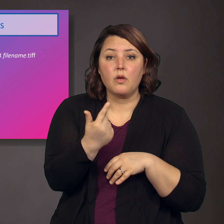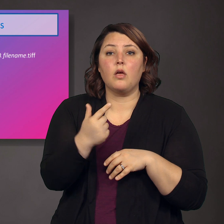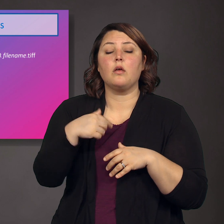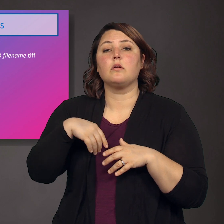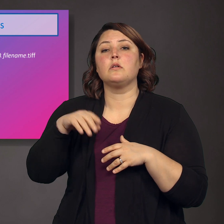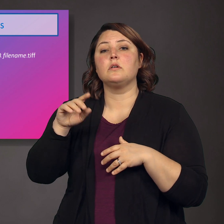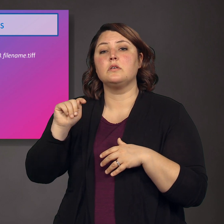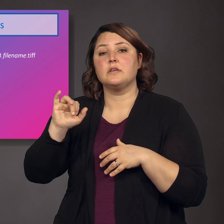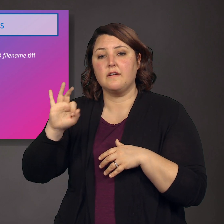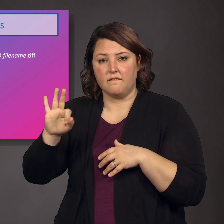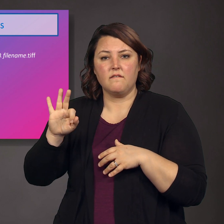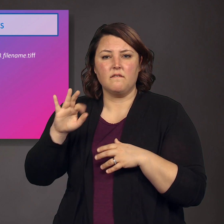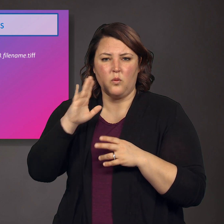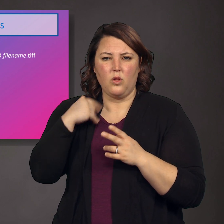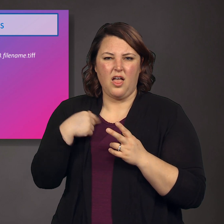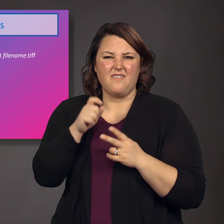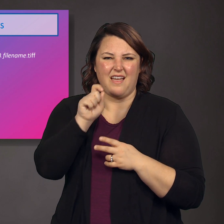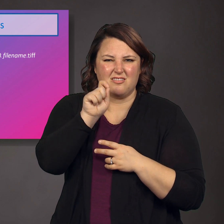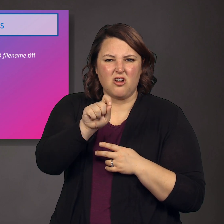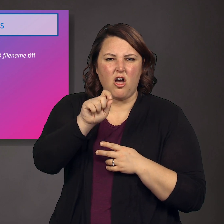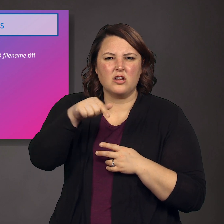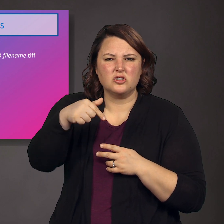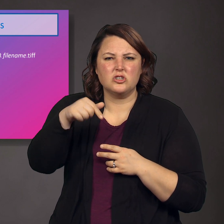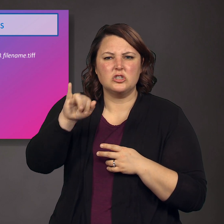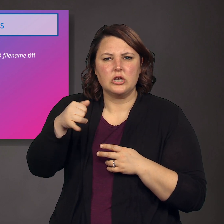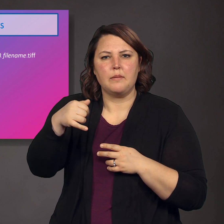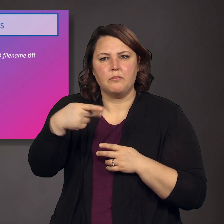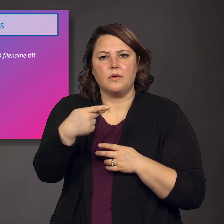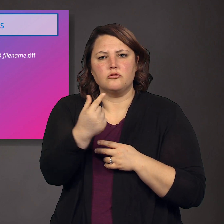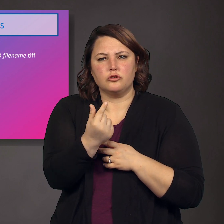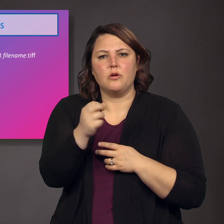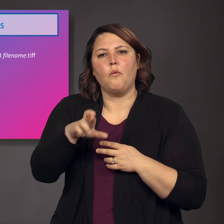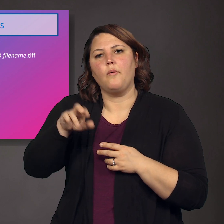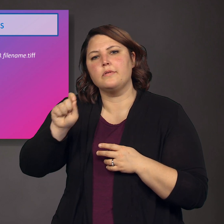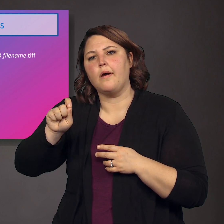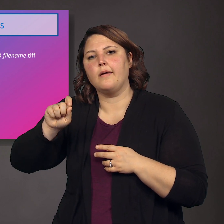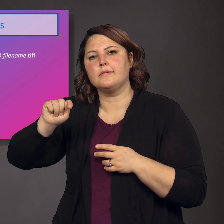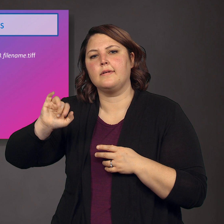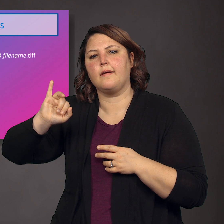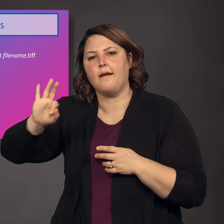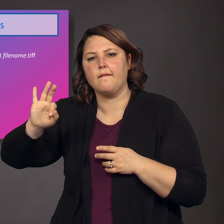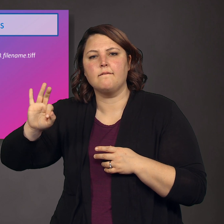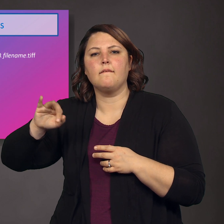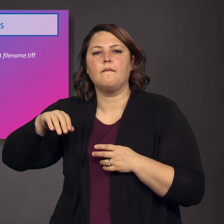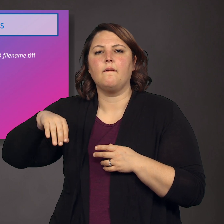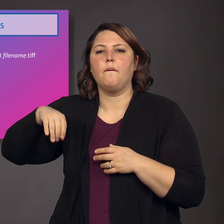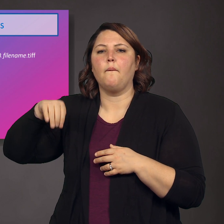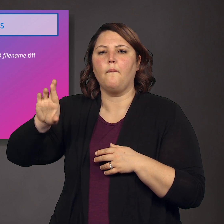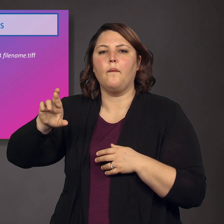of .jpg or .tif or .tiff or even .jpeg.